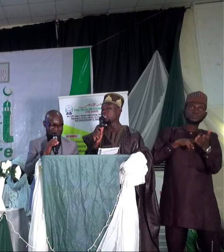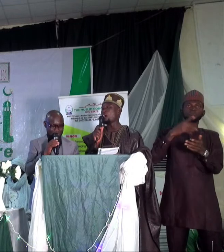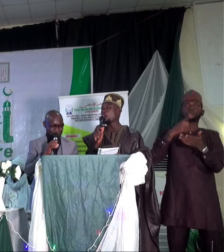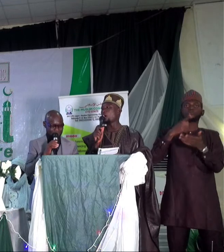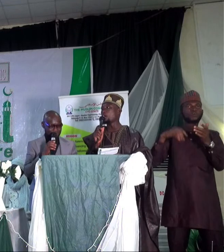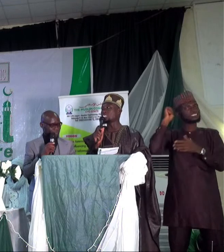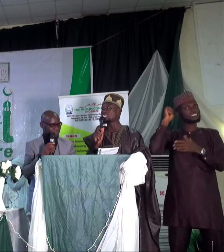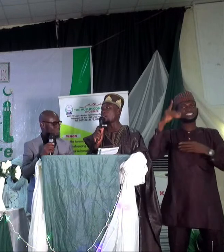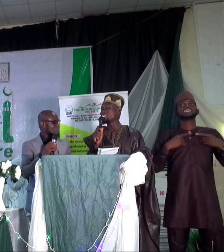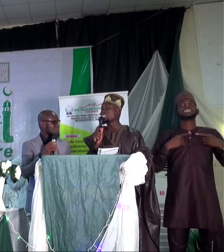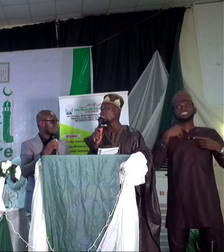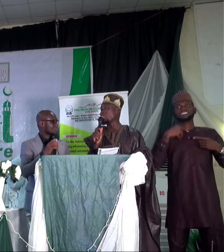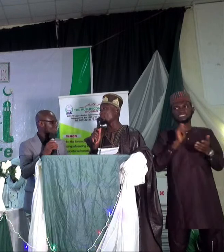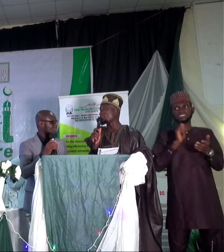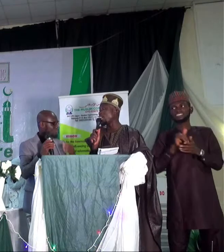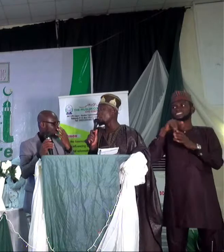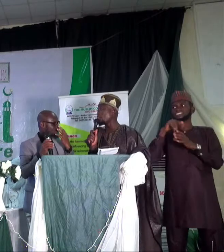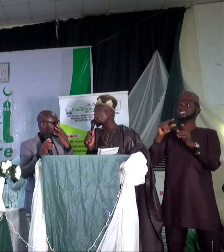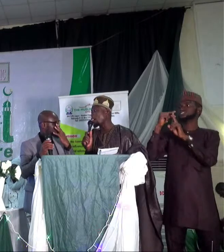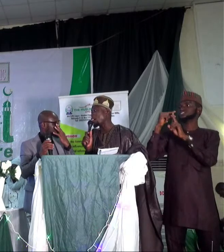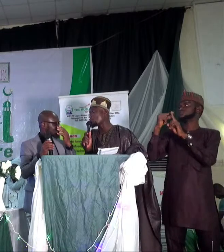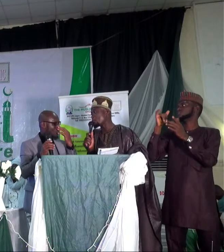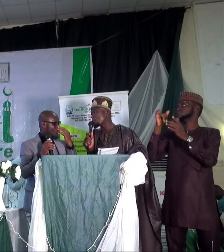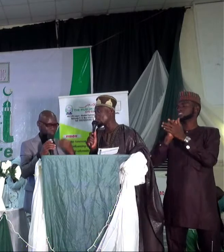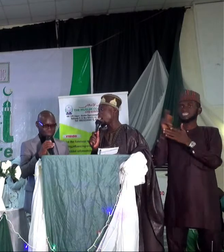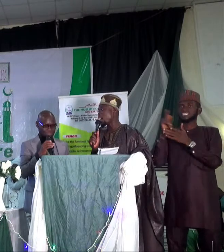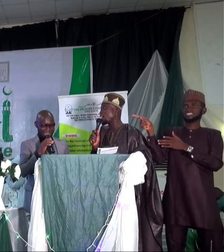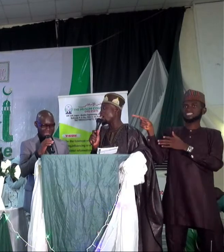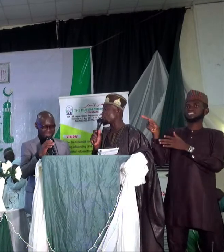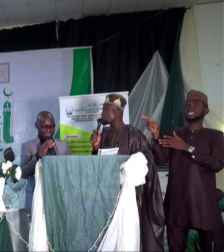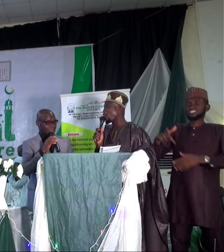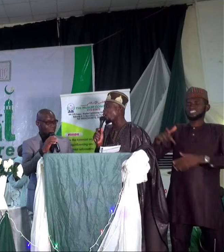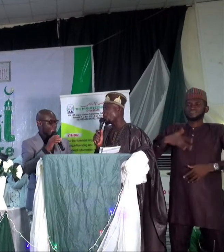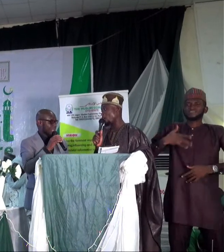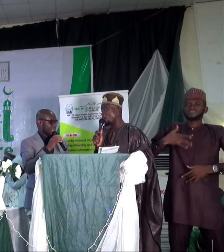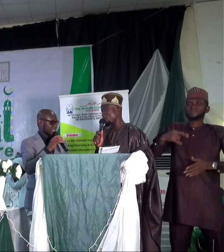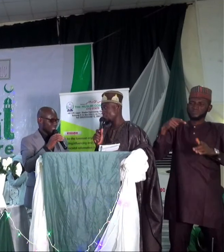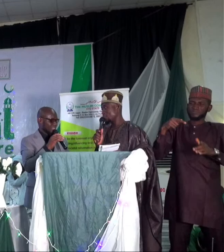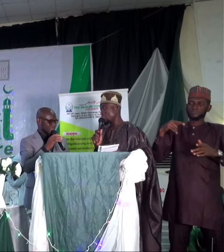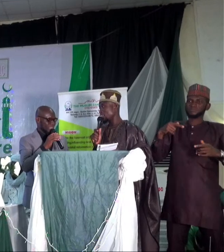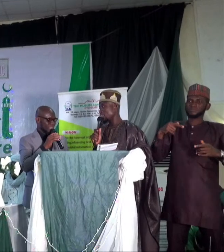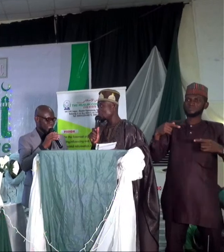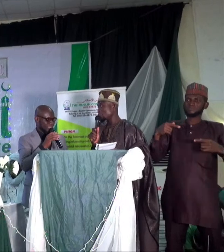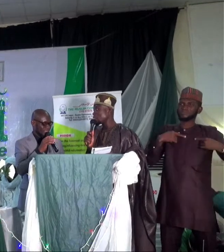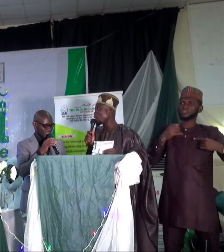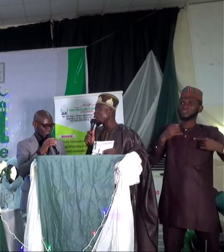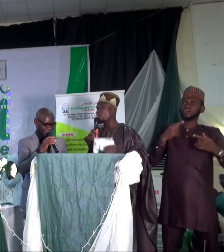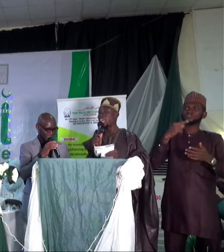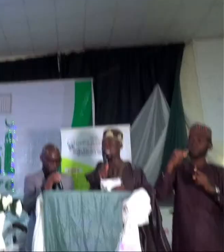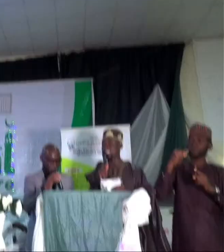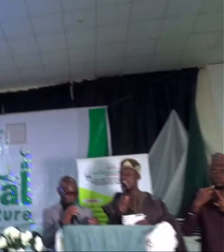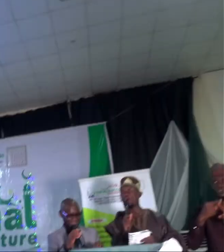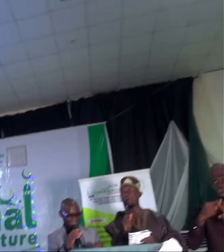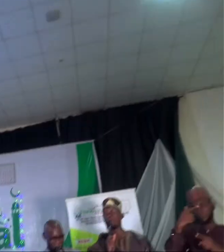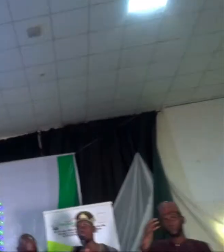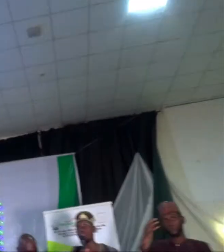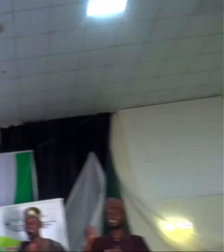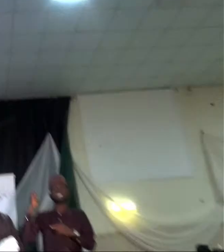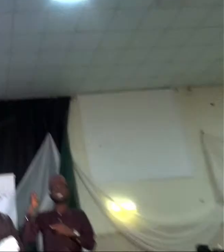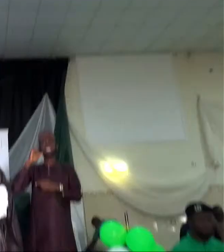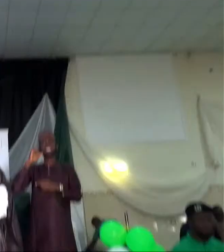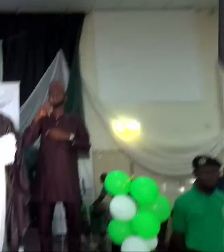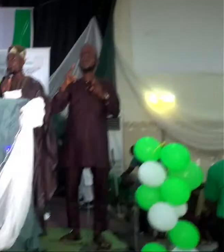oro won o ti e wa aye mi gan pe eni oro ba ndun ai fo oro be ni be ni mori be oro Nigeria o mu won lomi